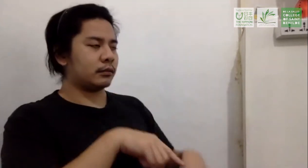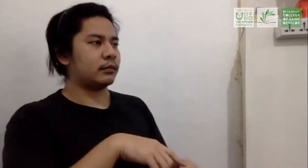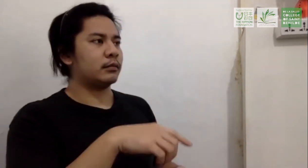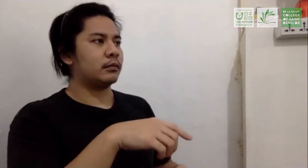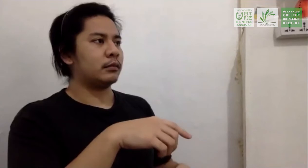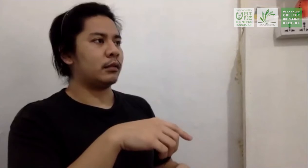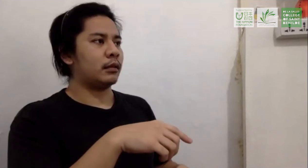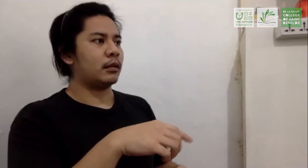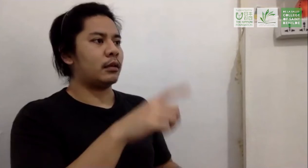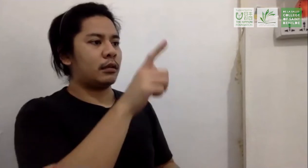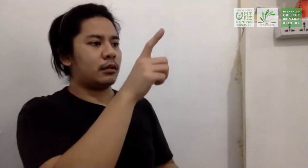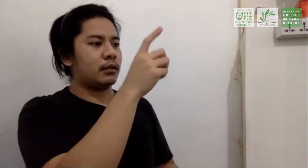is